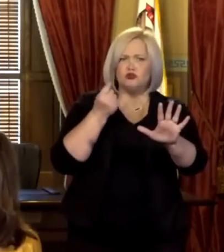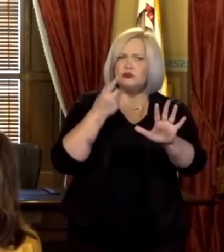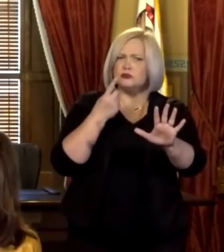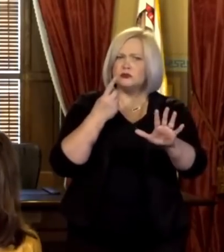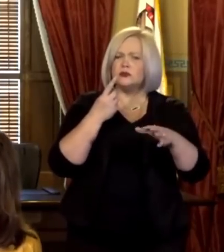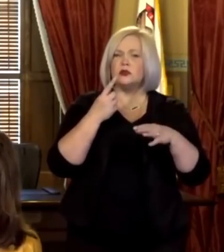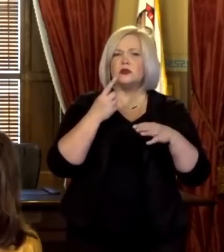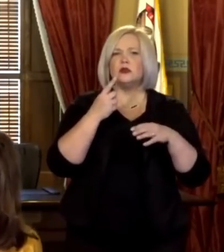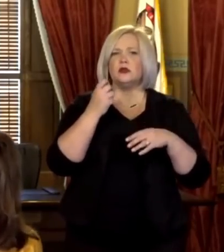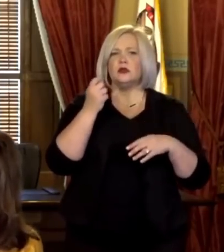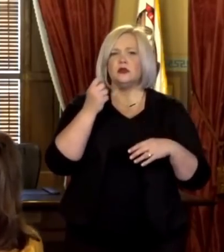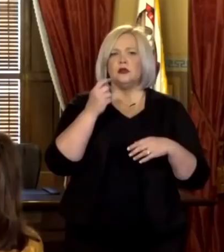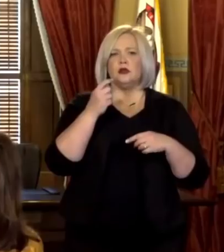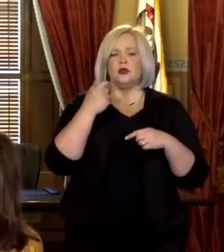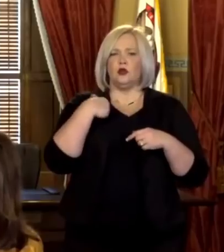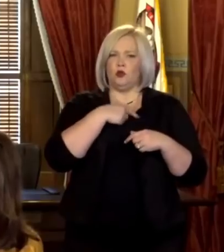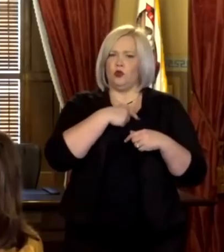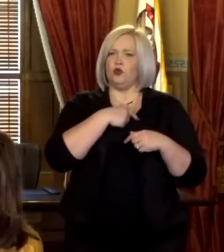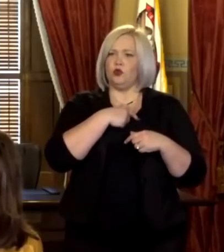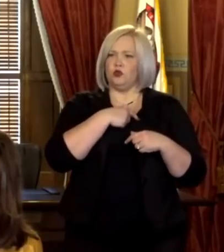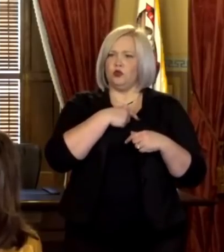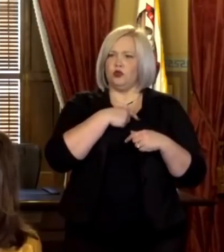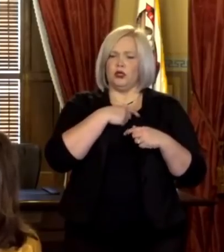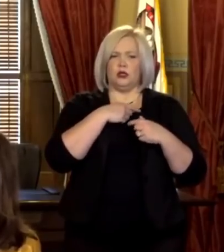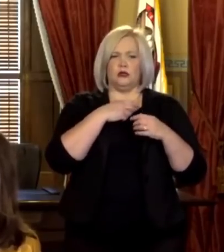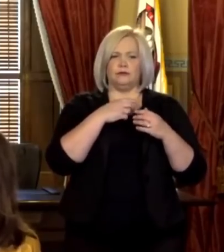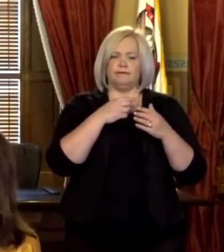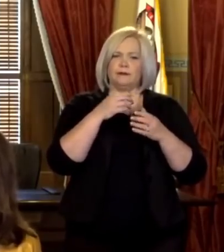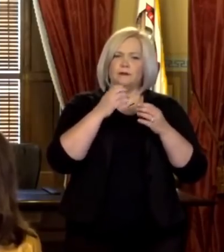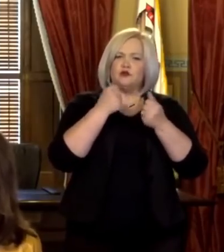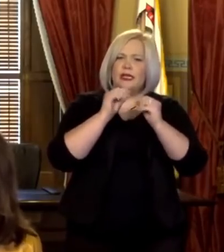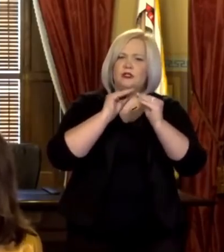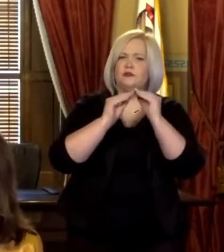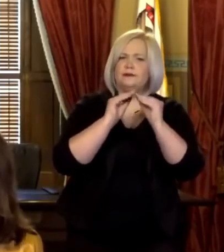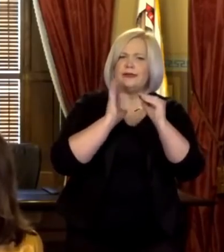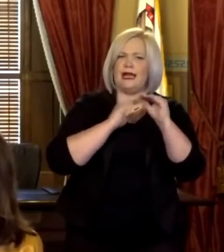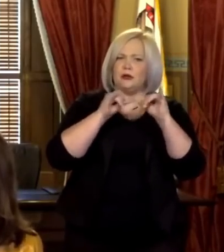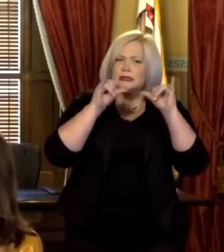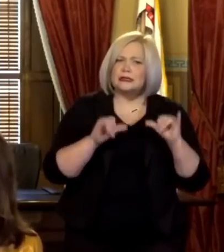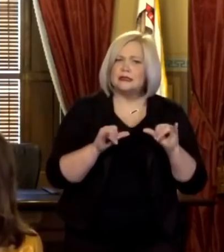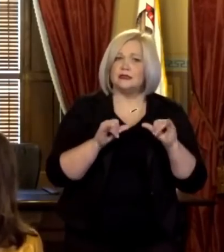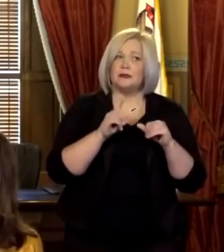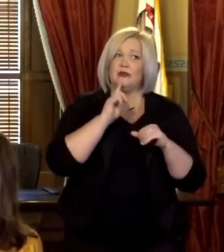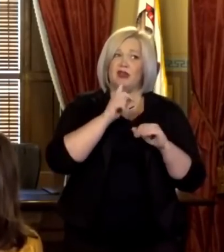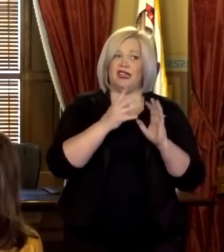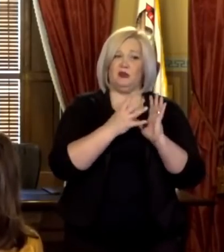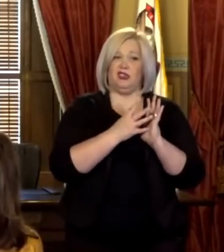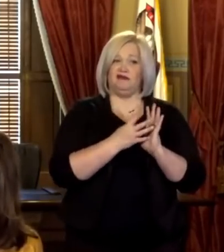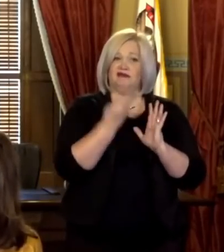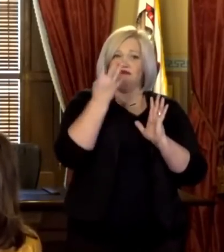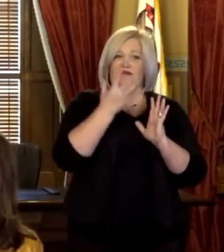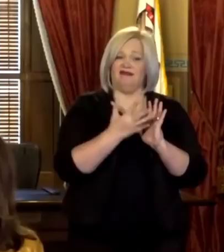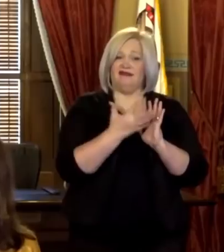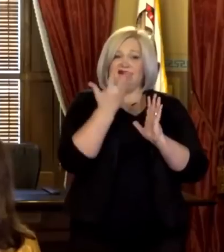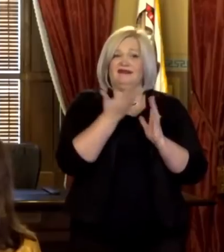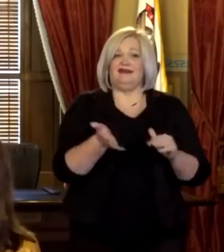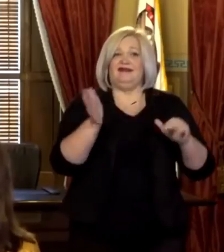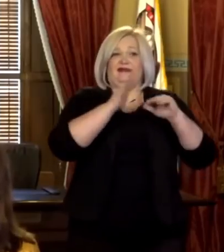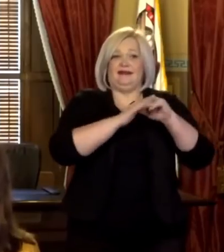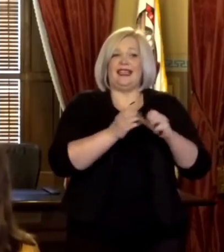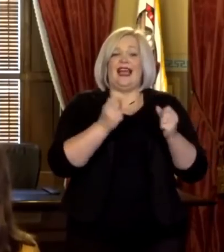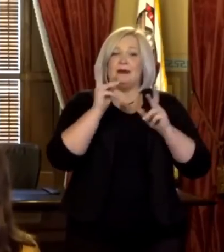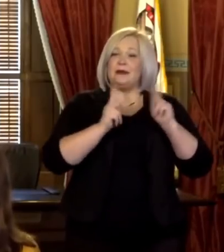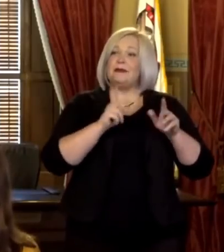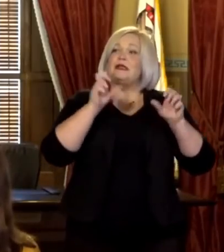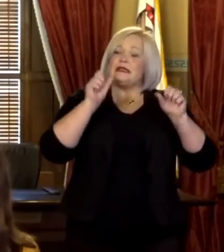know that we are rebuilding the system. We are doubling and then quadrupling the number of people that are helping